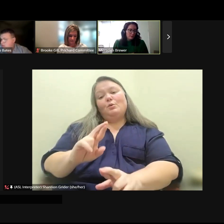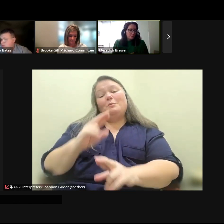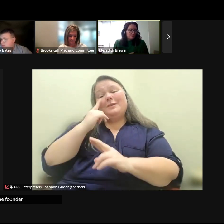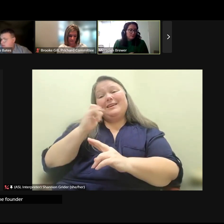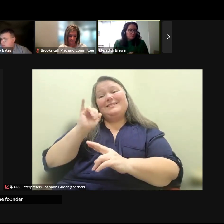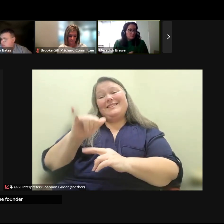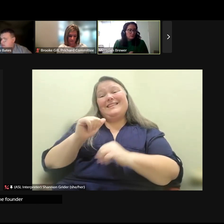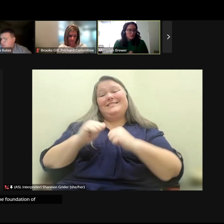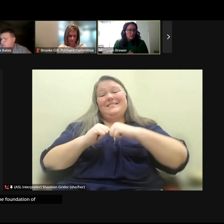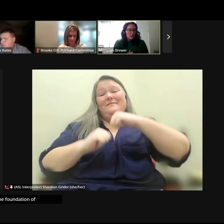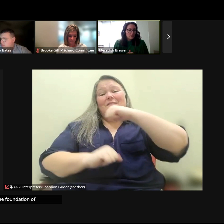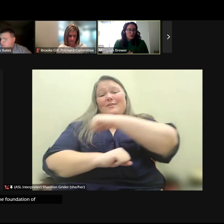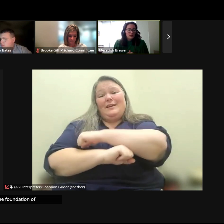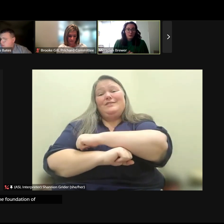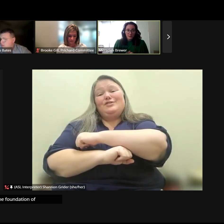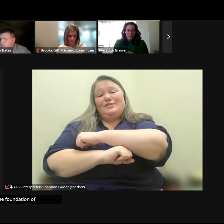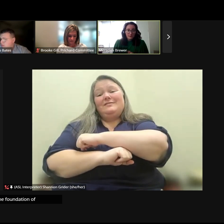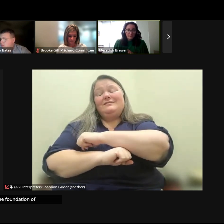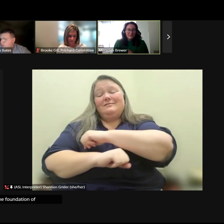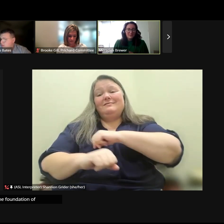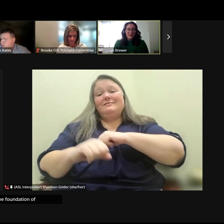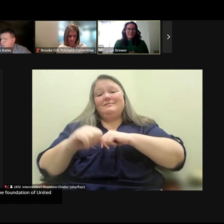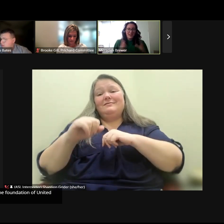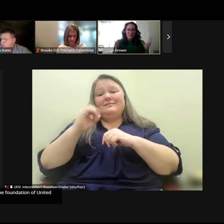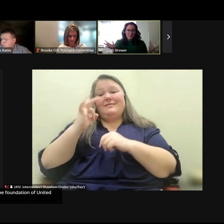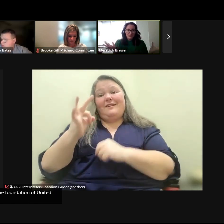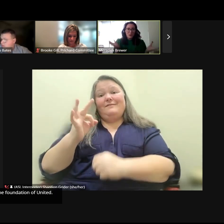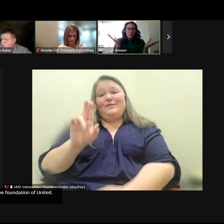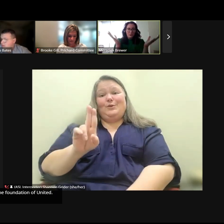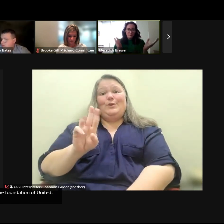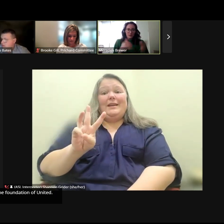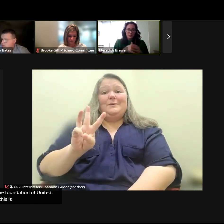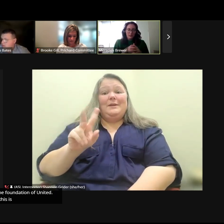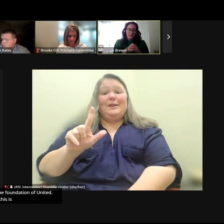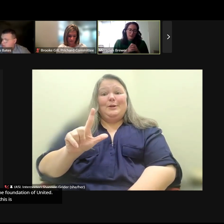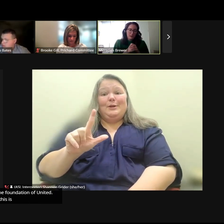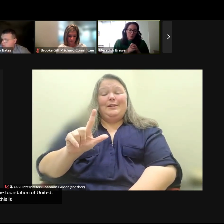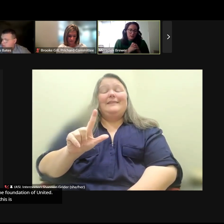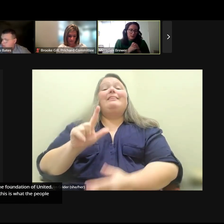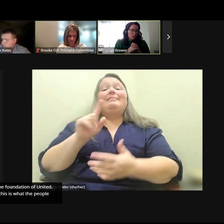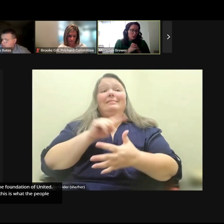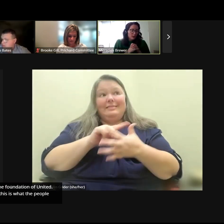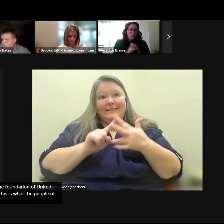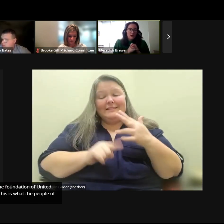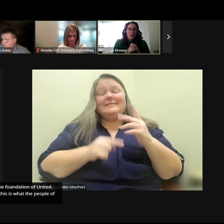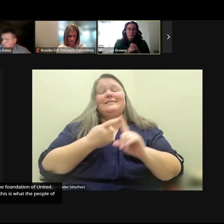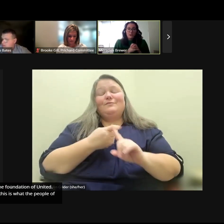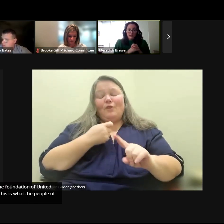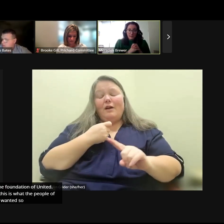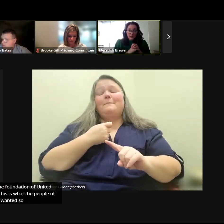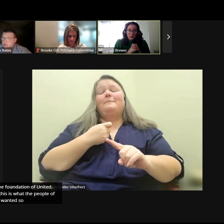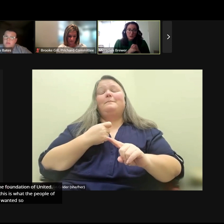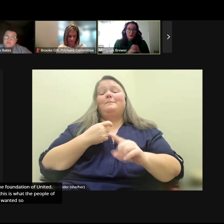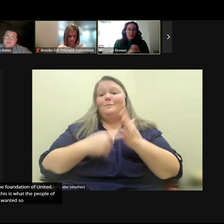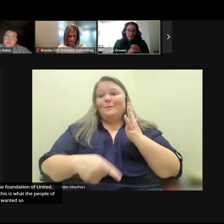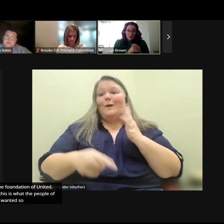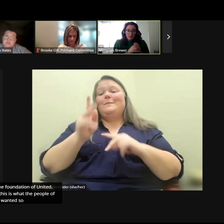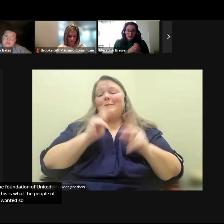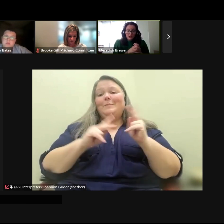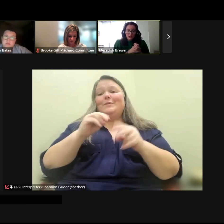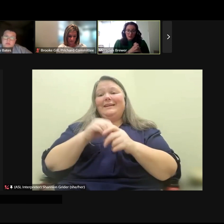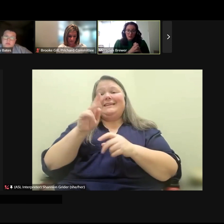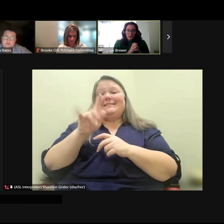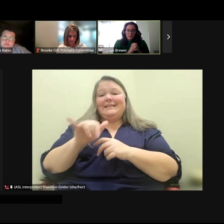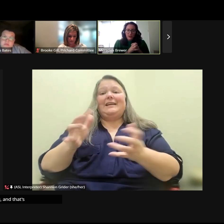of United We Learn, right? Is that this is what the people of Kentucky have said they wanted. So we certainly hear you, and that's a